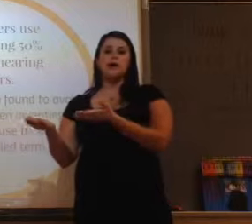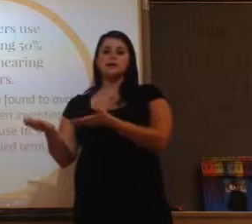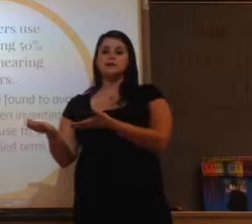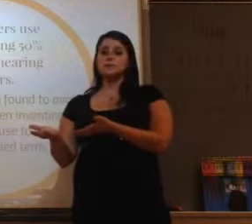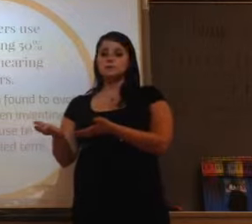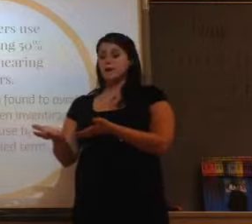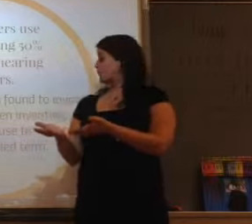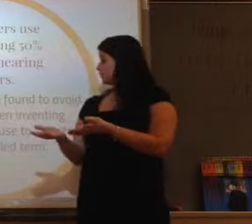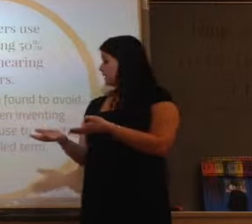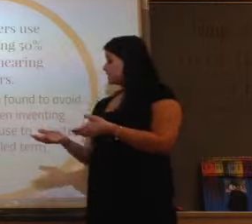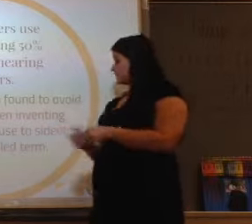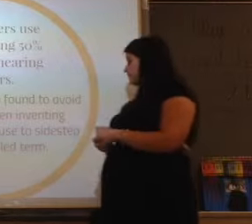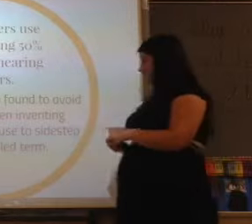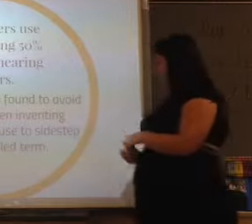it would be found in print.